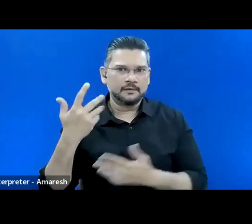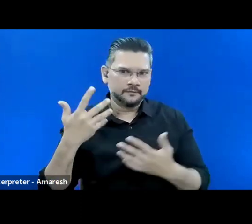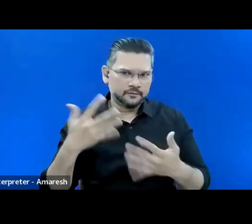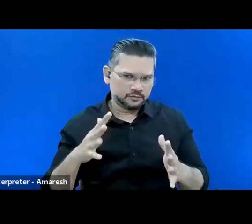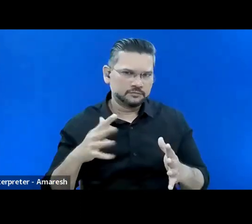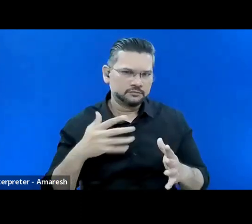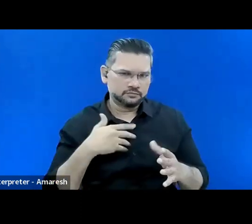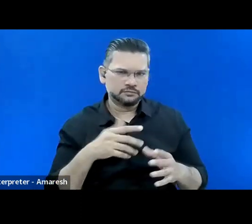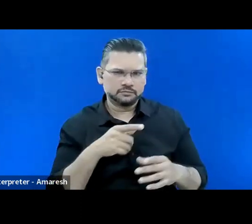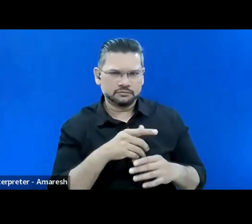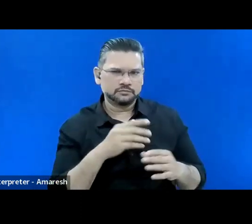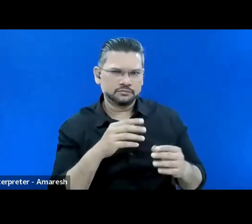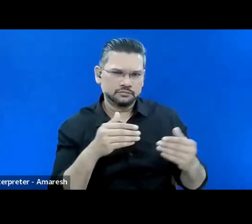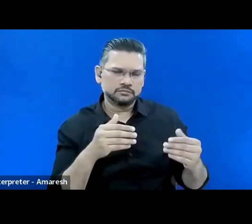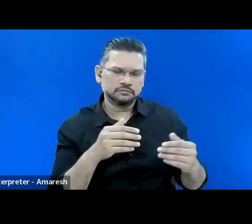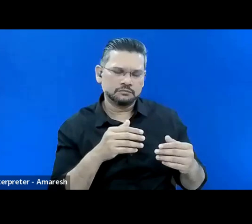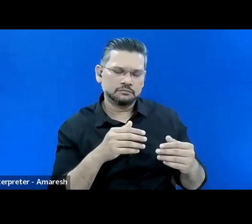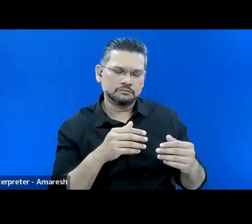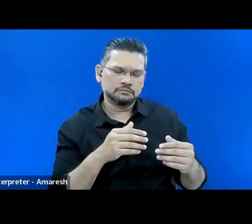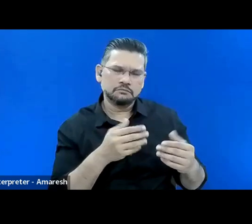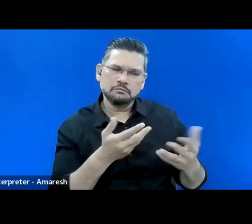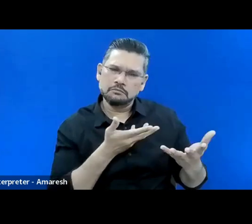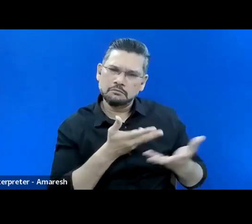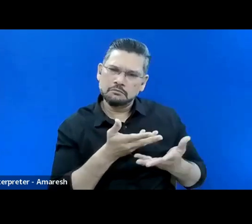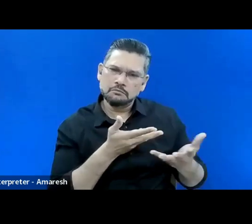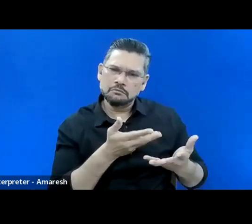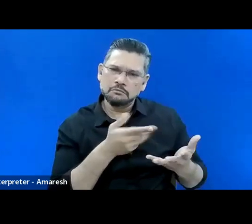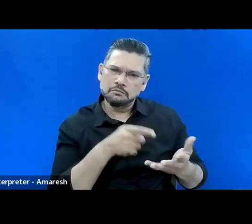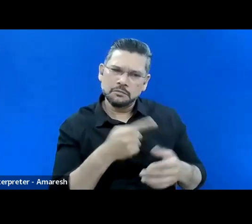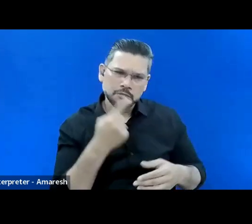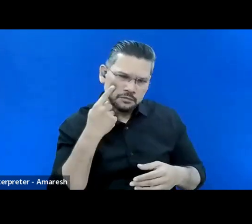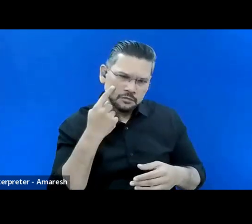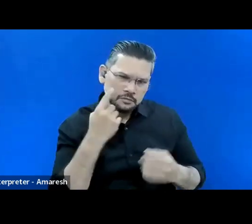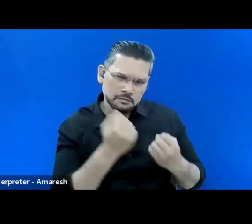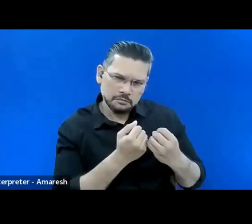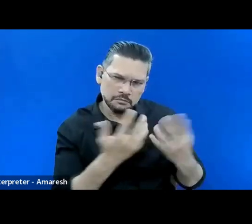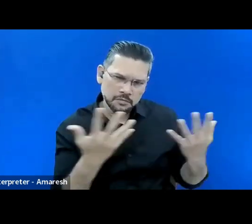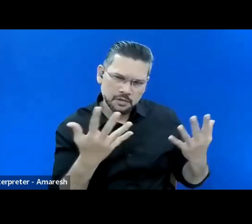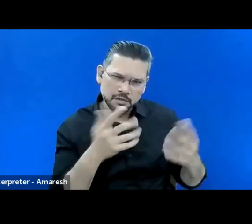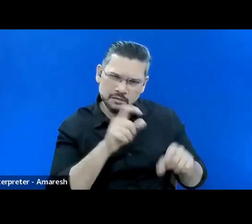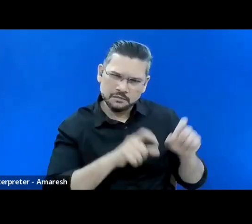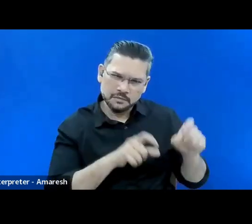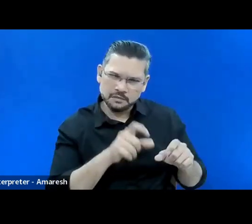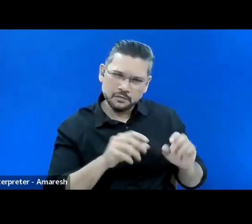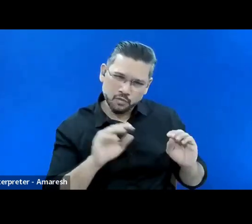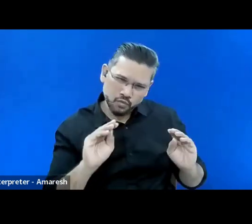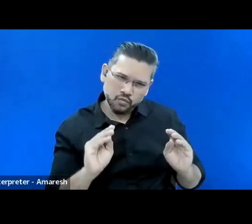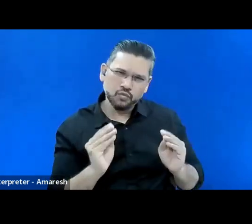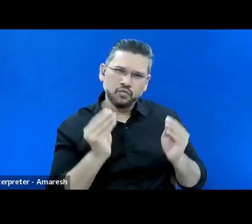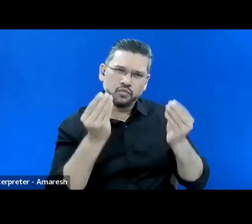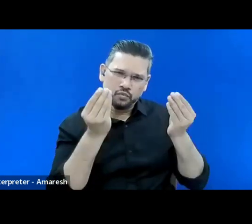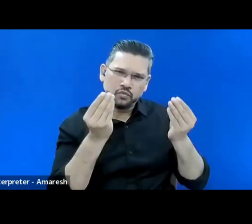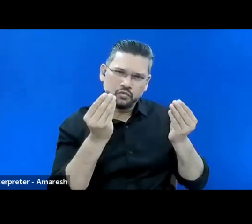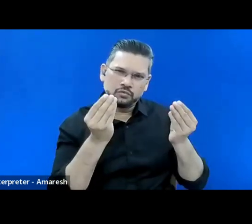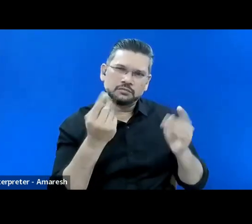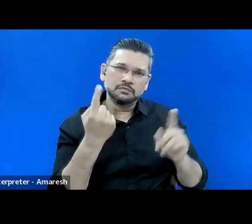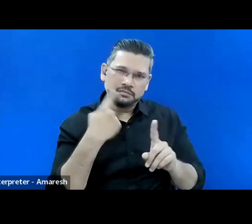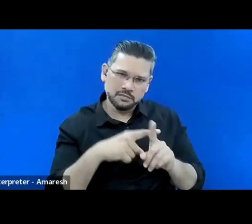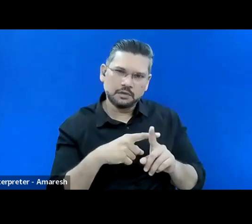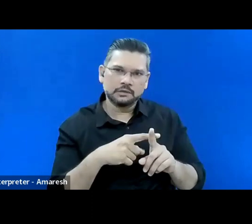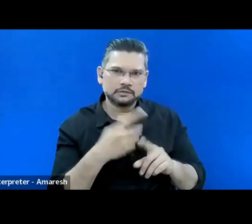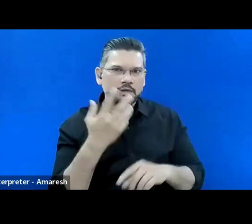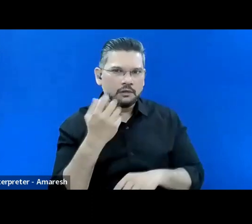participants who were with us in the room were young people and were institutionalized in some